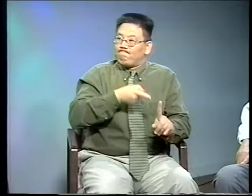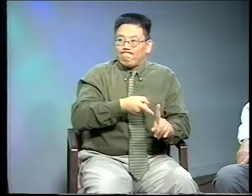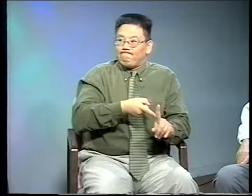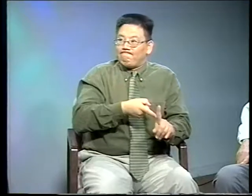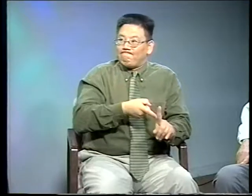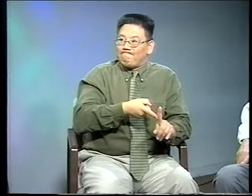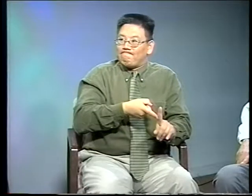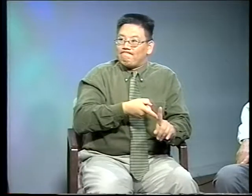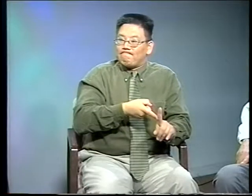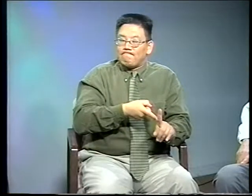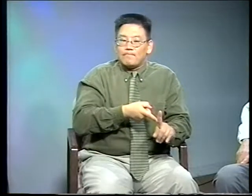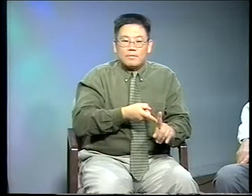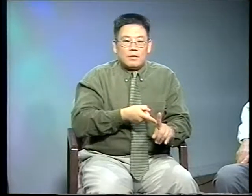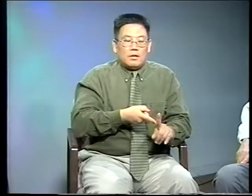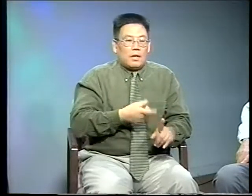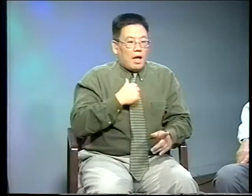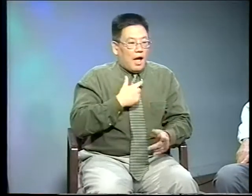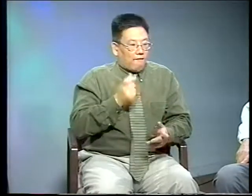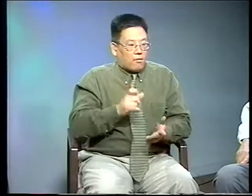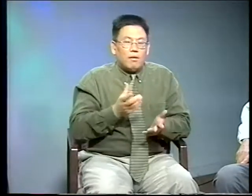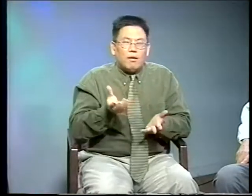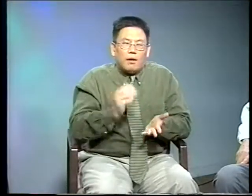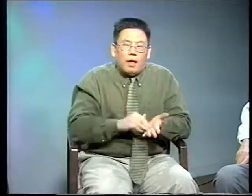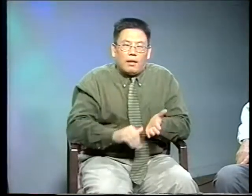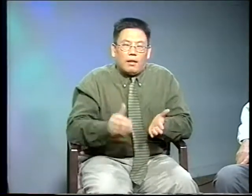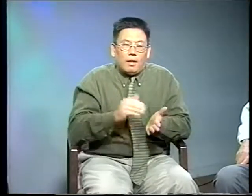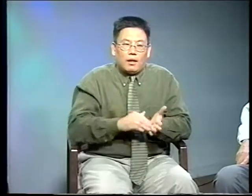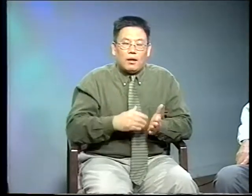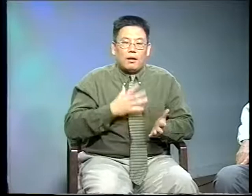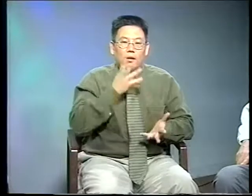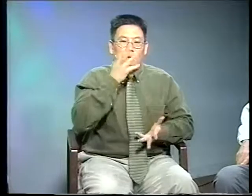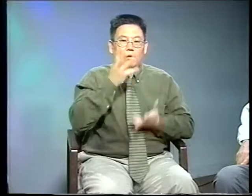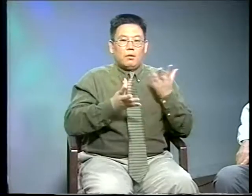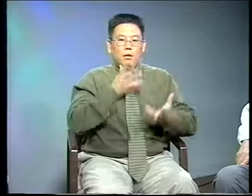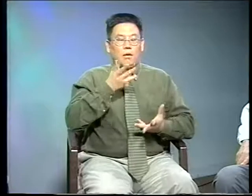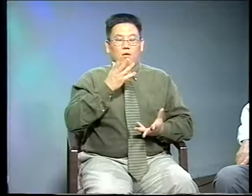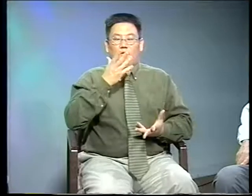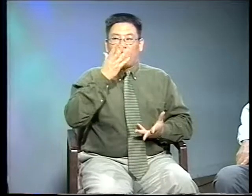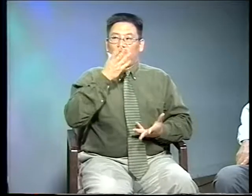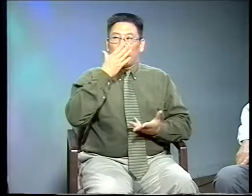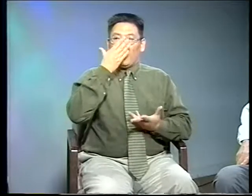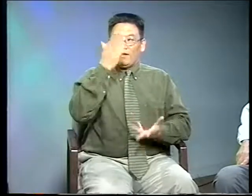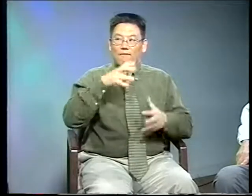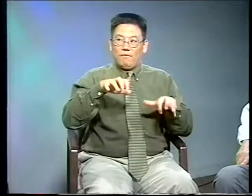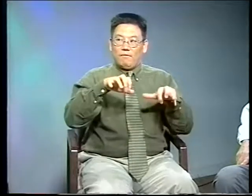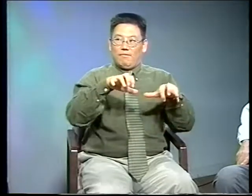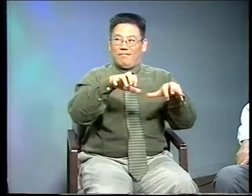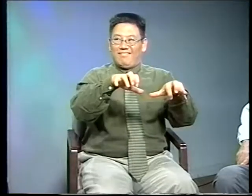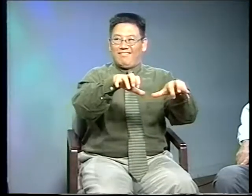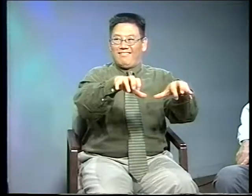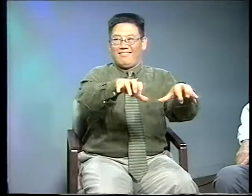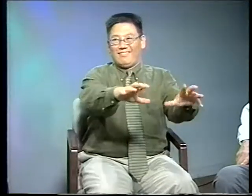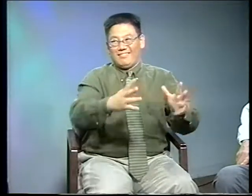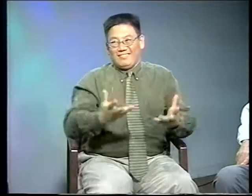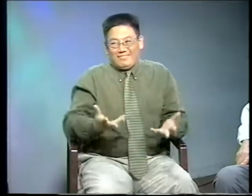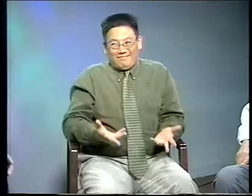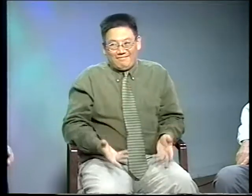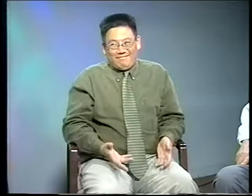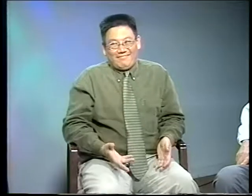And the interpreter didn't understand what I was saying. I had to continue to repeat myself and put me in an embarrassing situation, losing